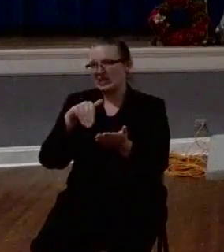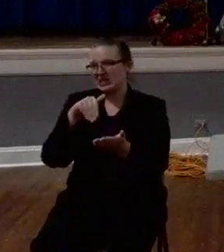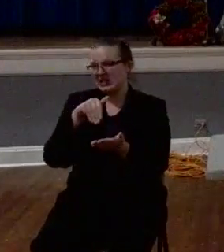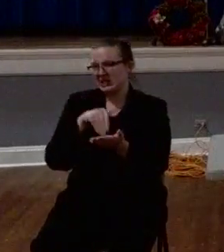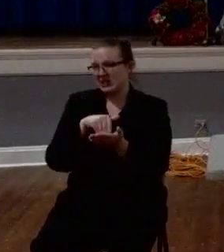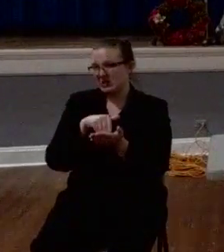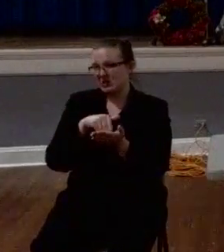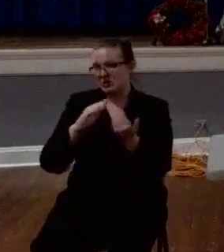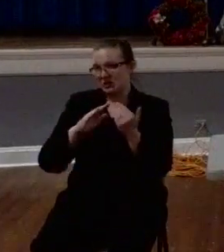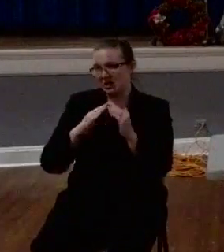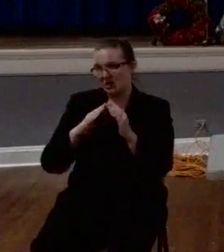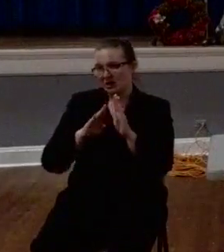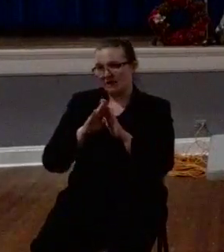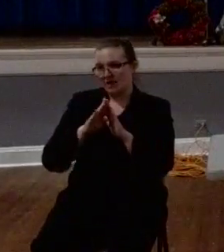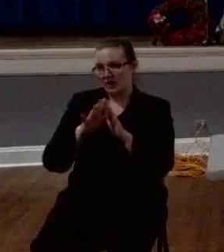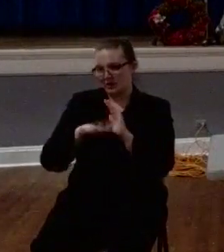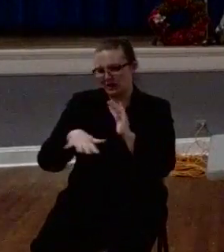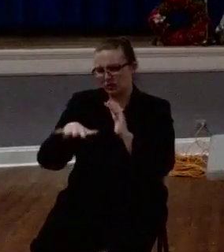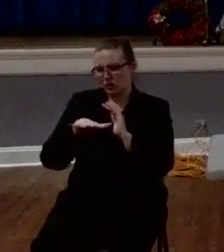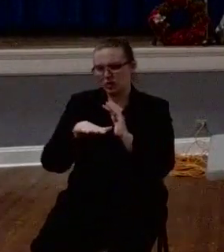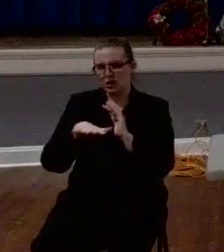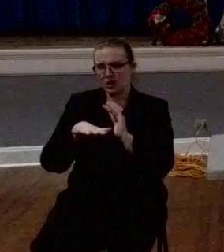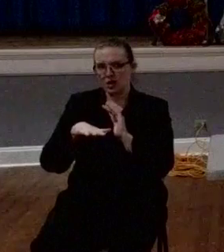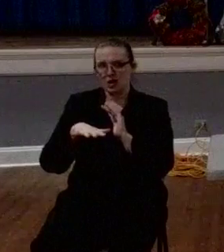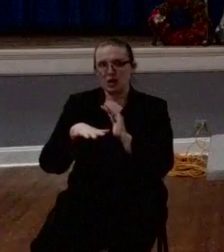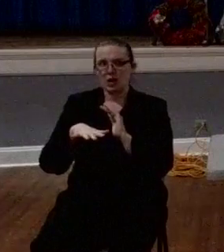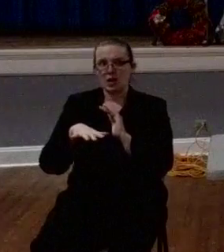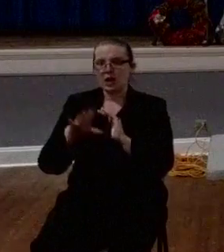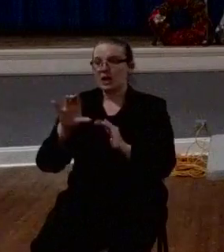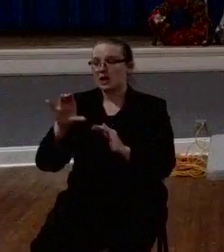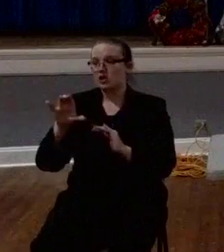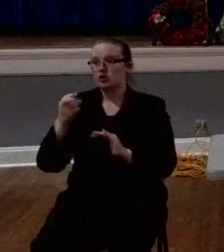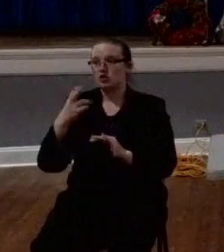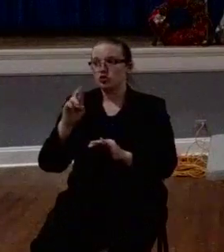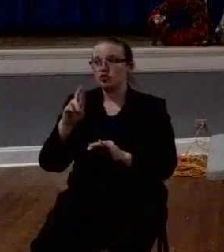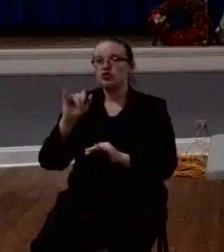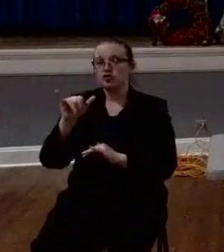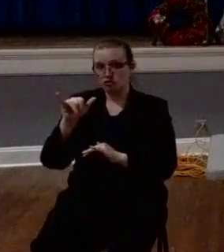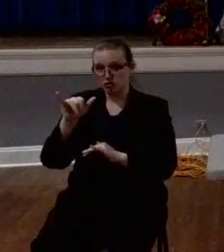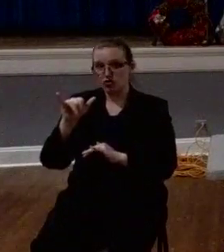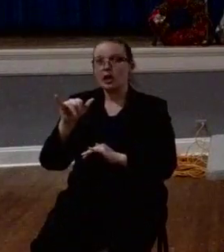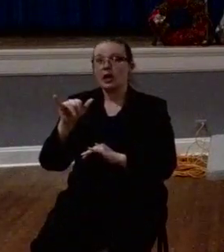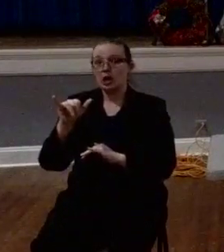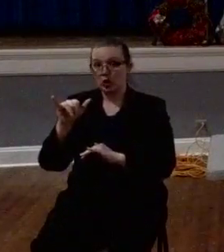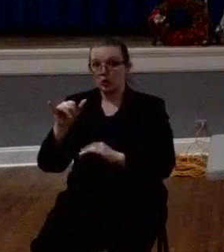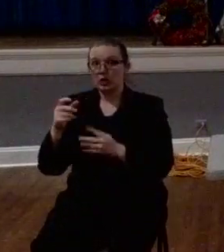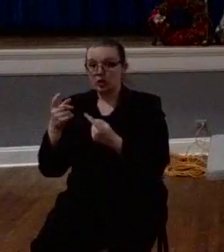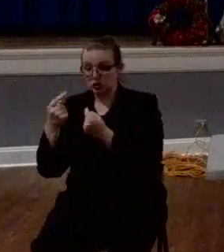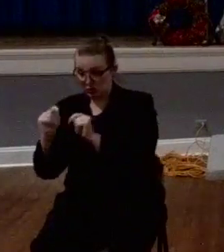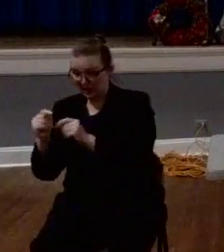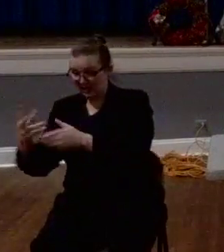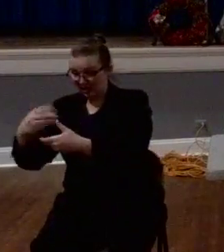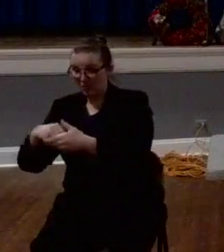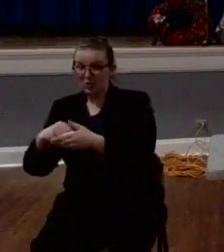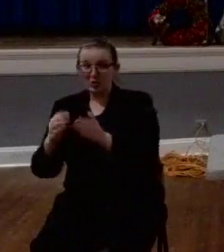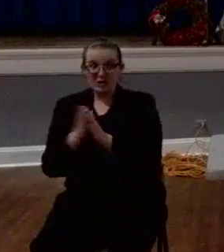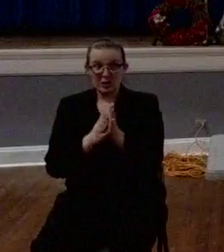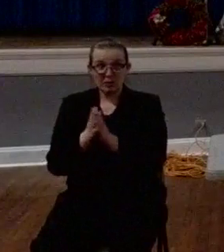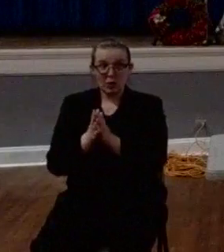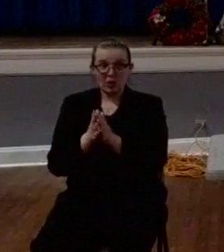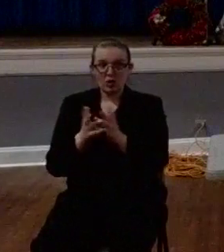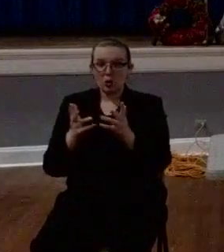development area has been drawn, and it is Cherry Street, and includes our park. What exactly does that